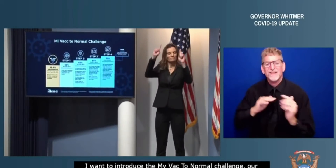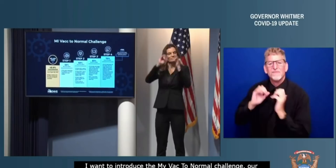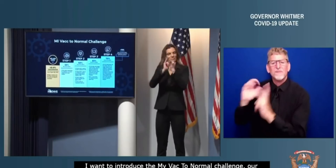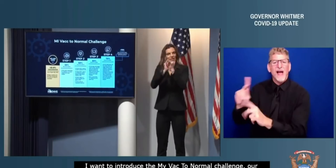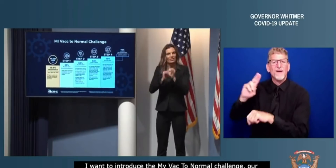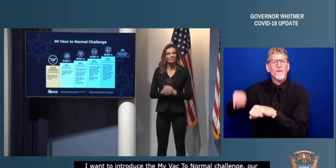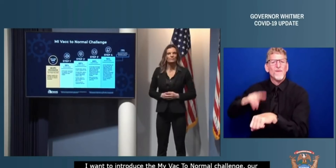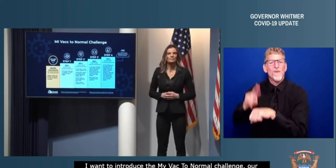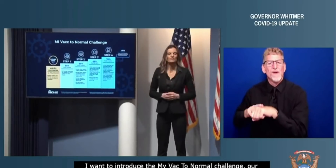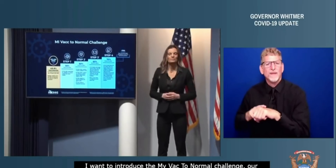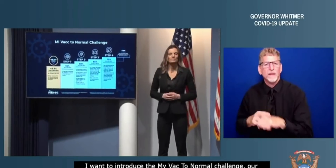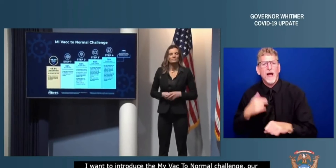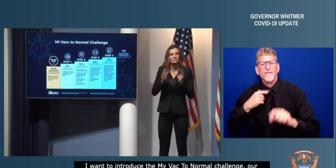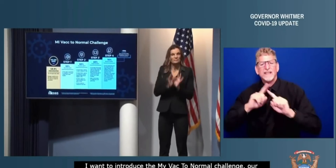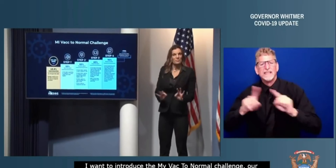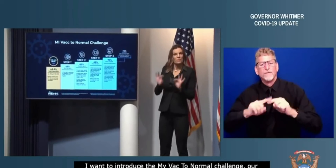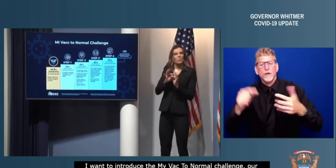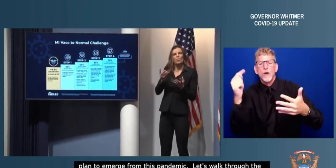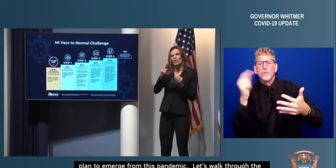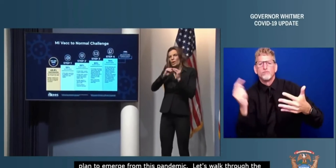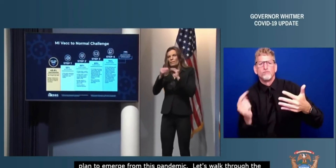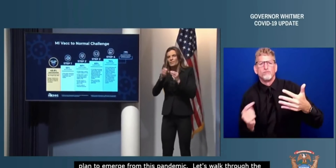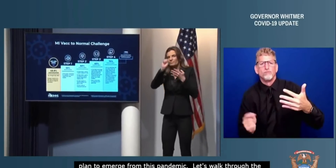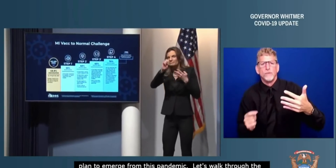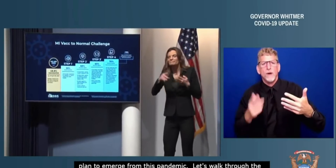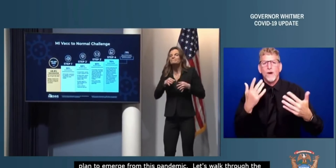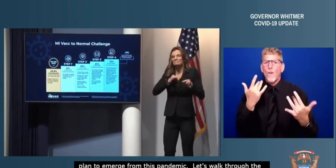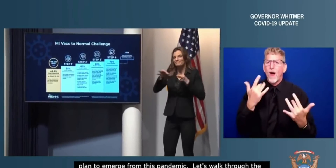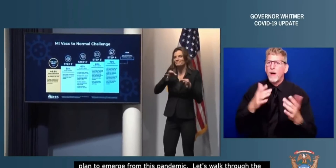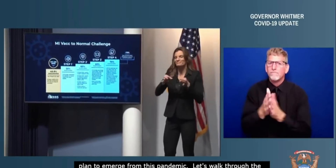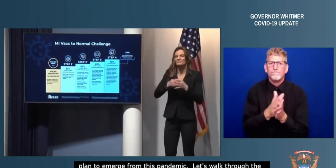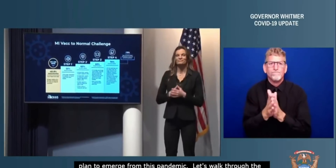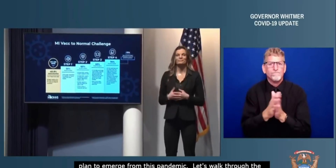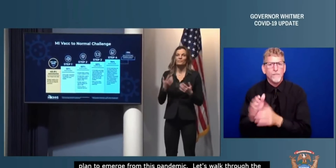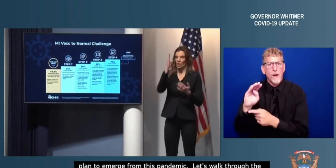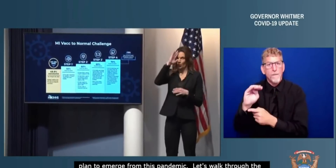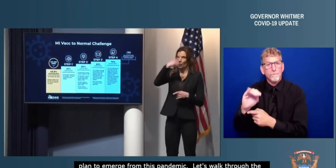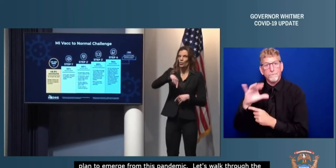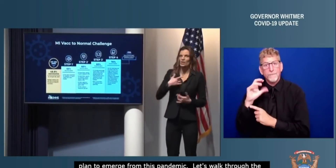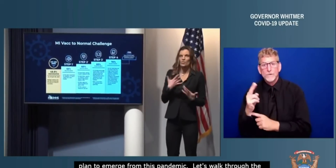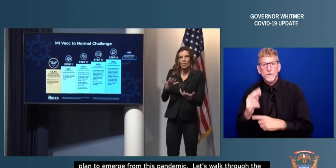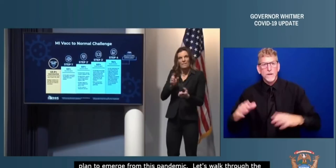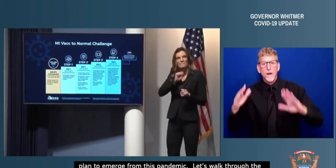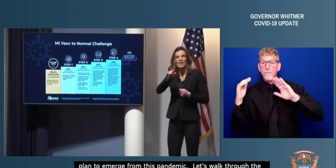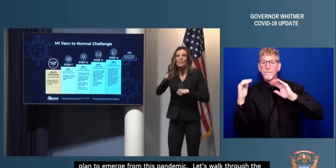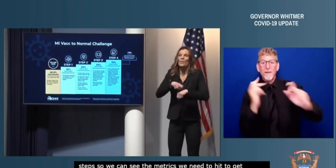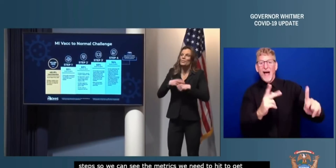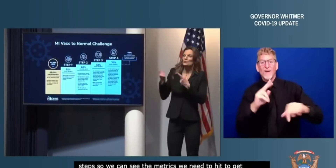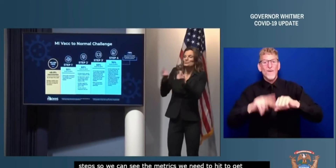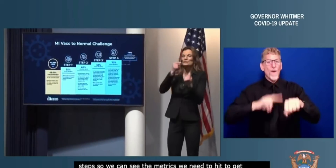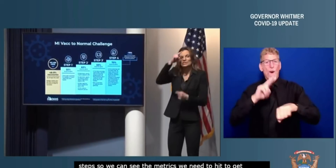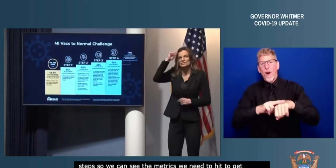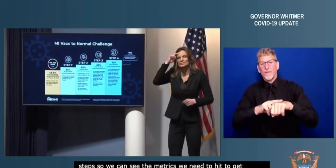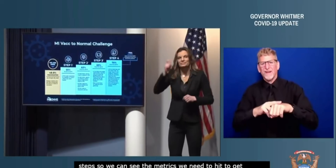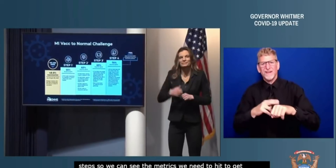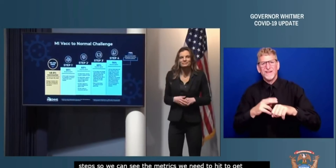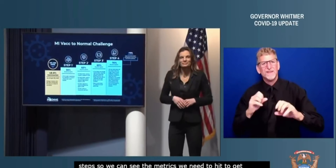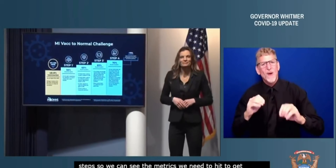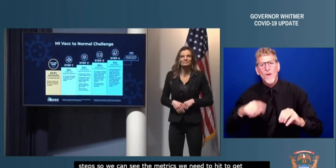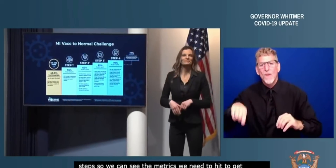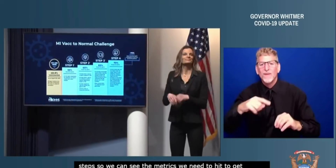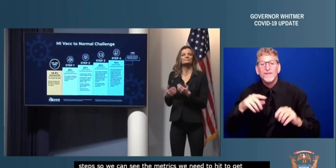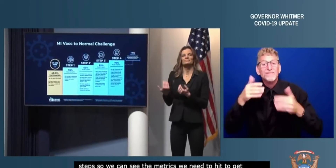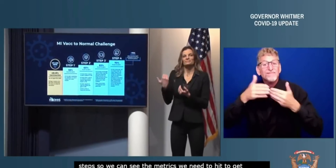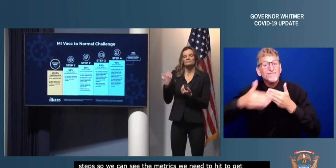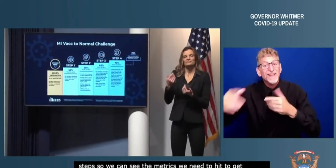to hit to get Michigan back to normal and have the summer we all crave. Step 1. 2 weeks after